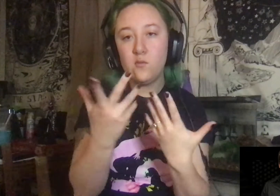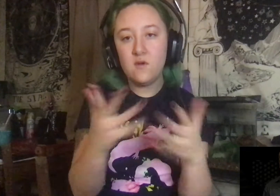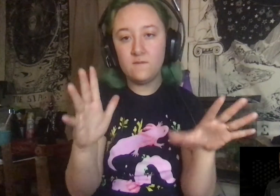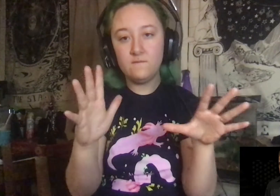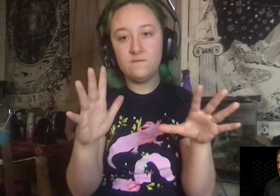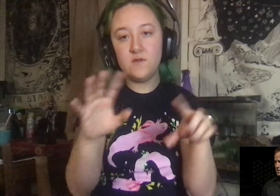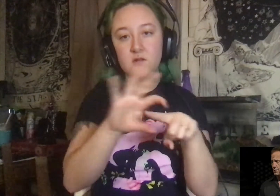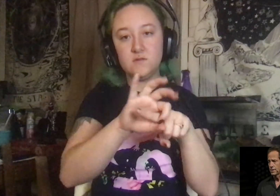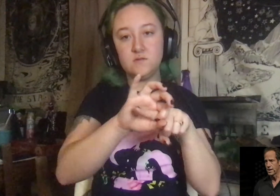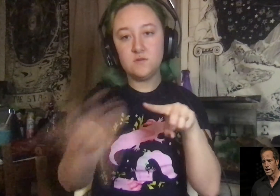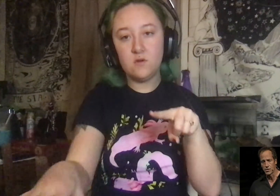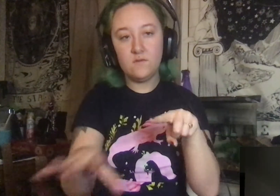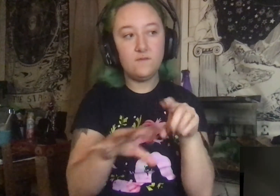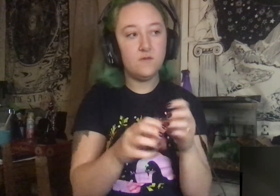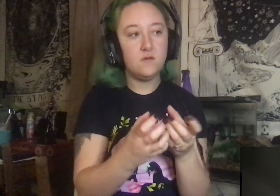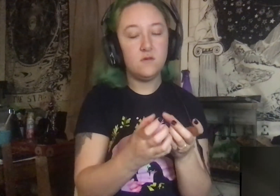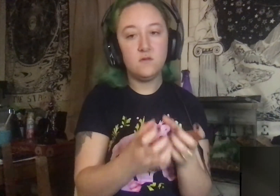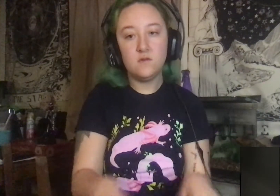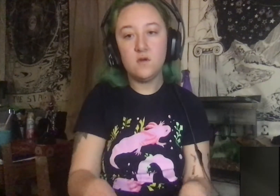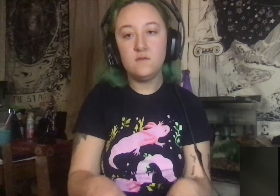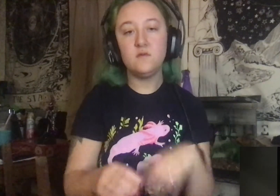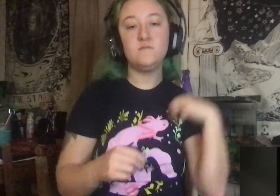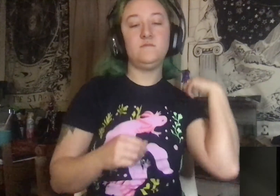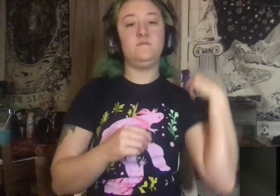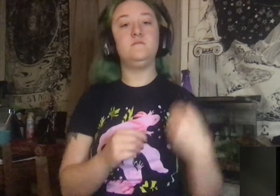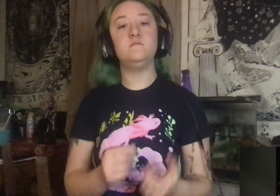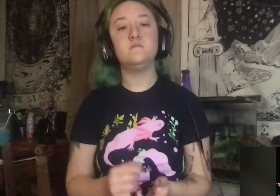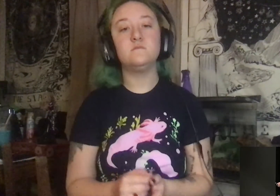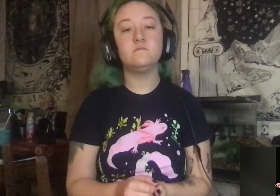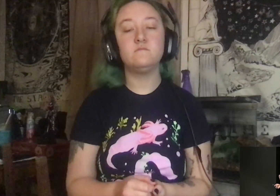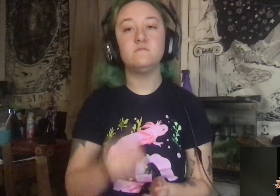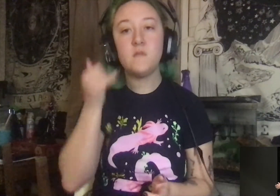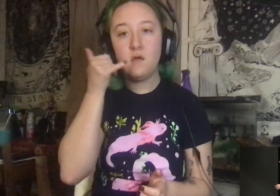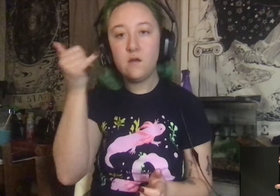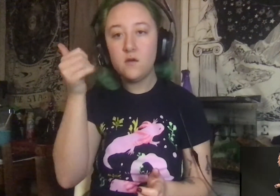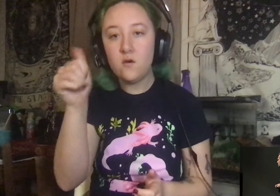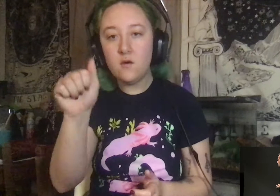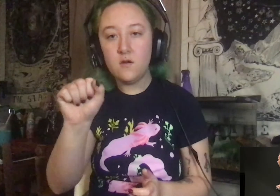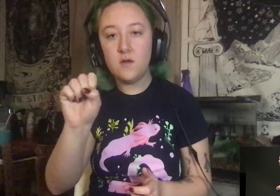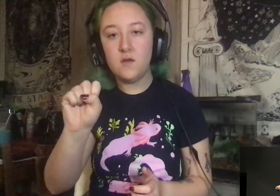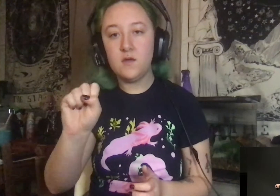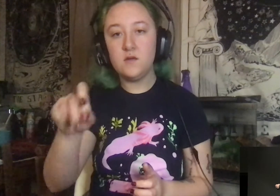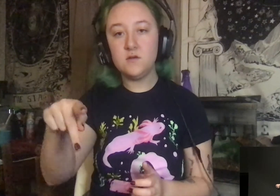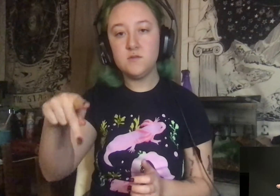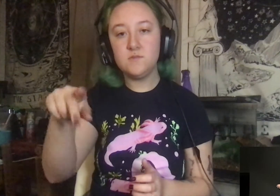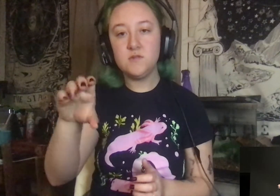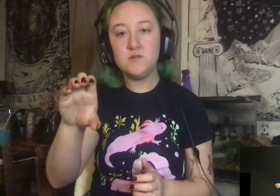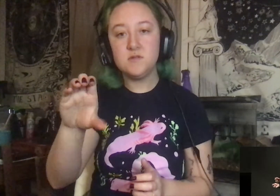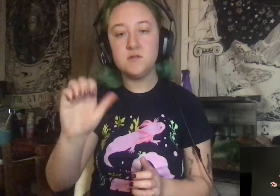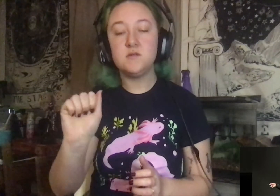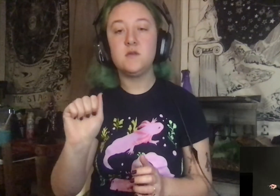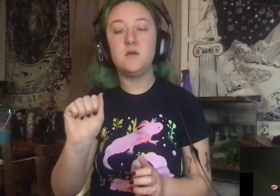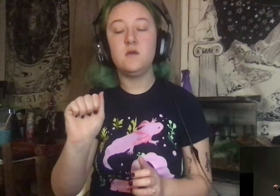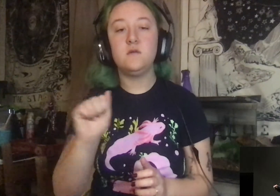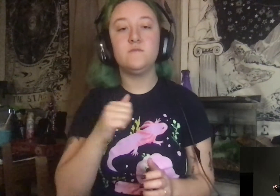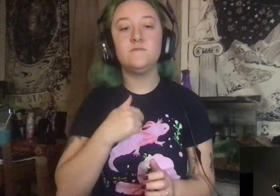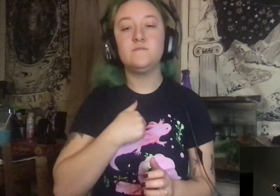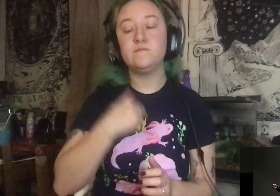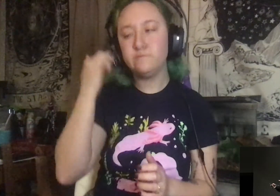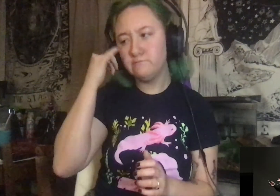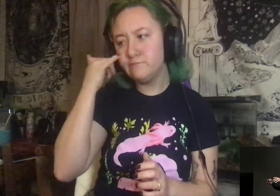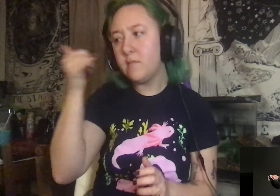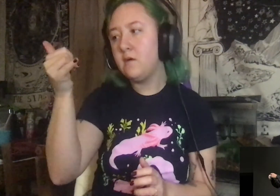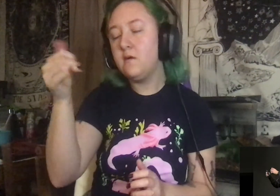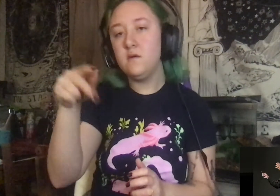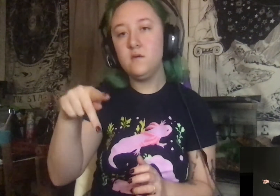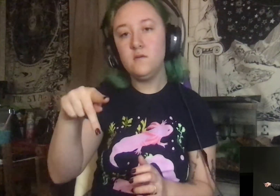off. Great, got it. Okay, I call the SPCA to confirm this. They confirm it. I also call PETA, just for fun, and they don't like it, but they